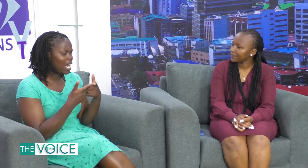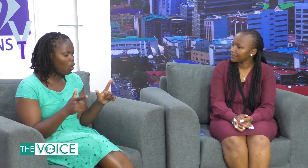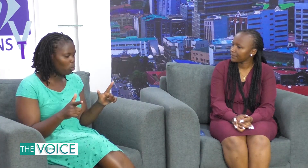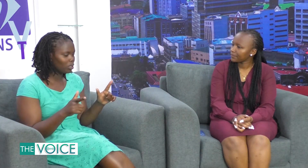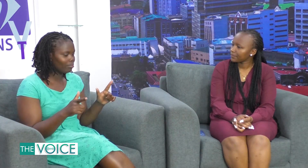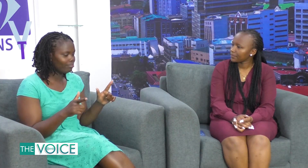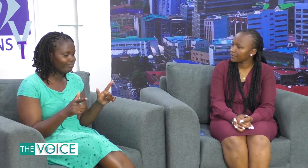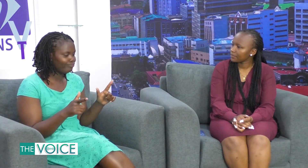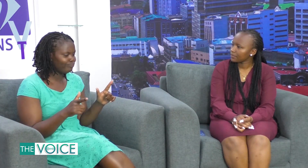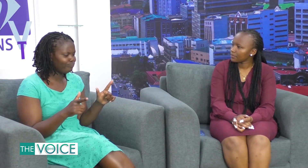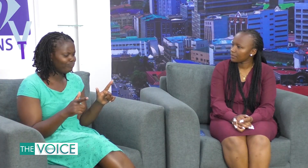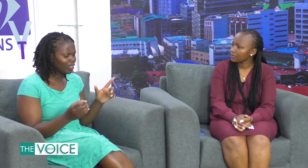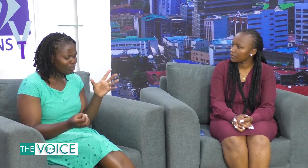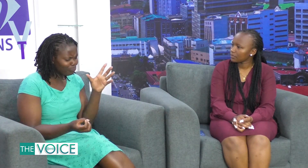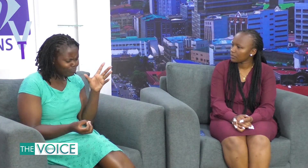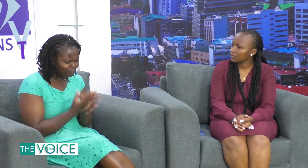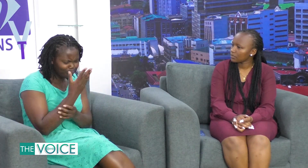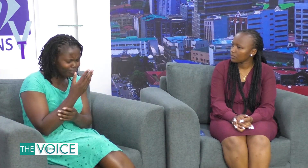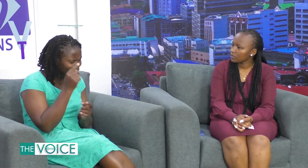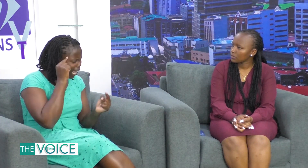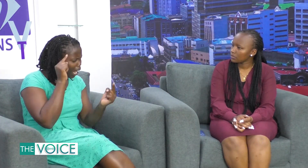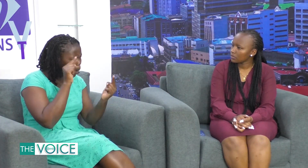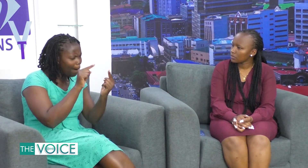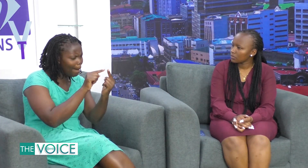tell us, Kenyan sign language,